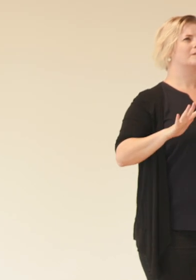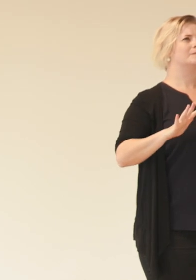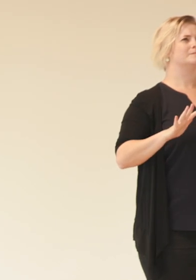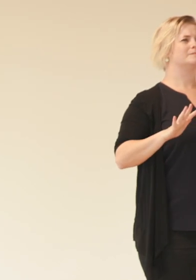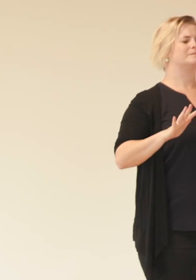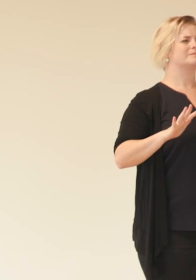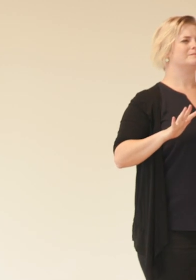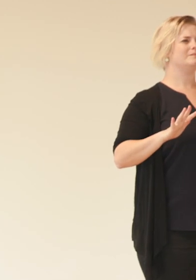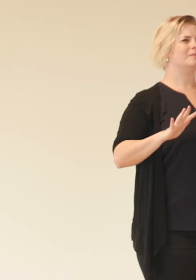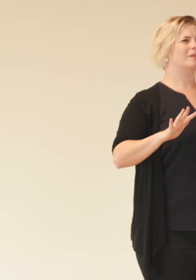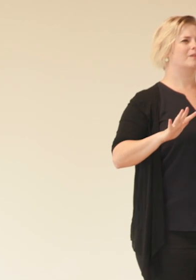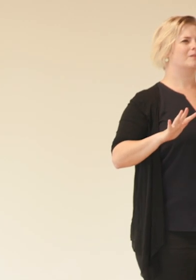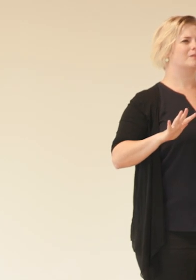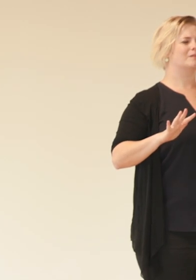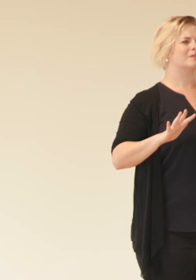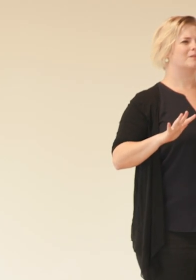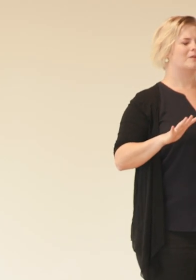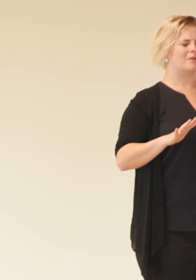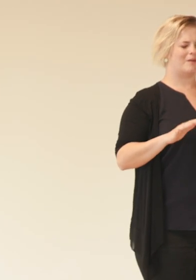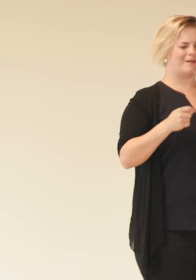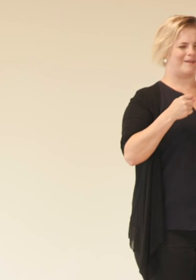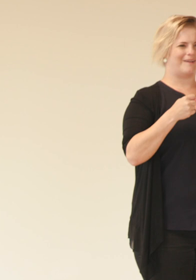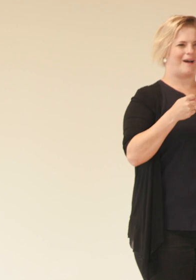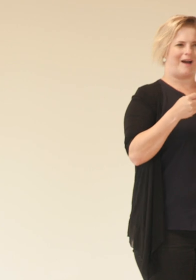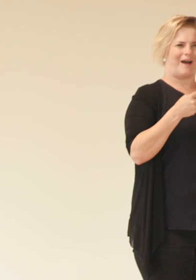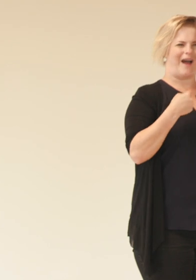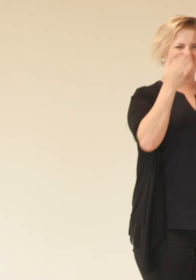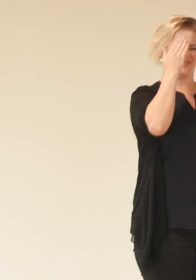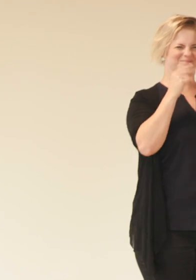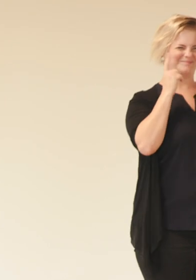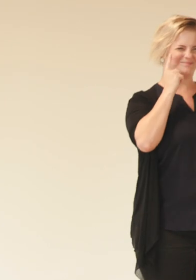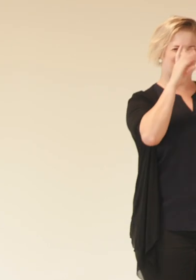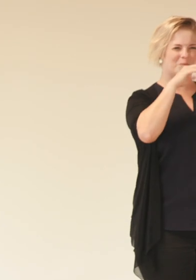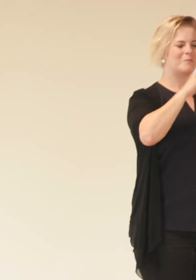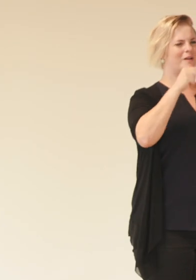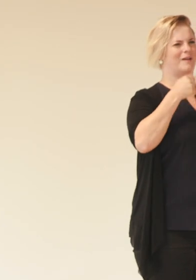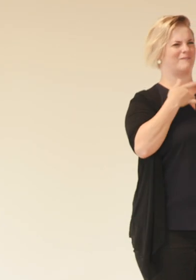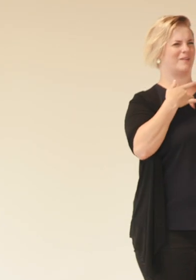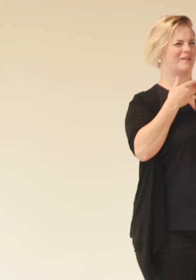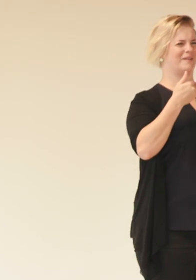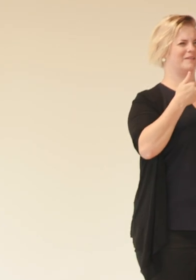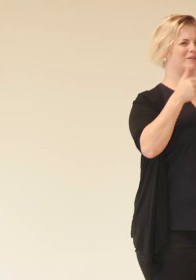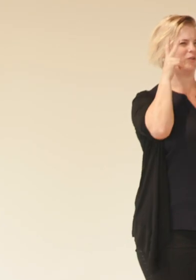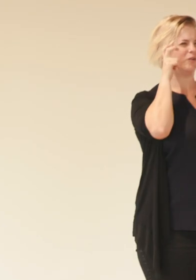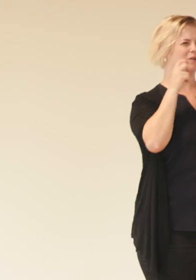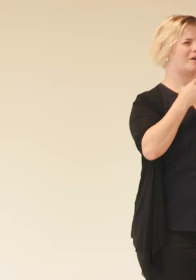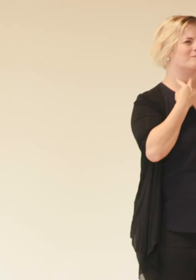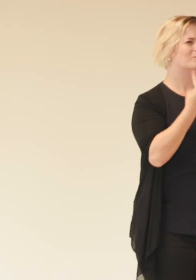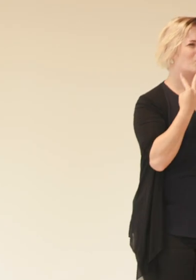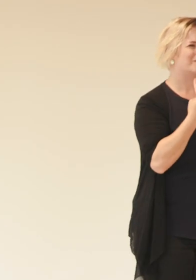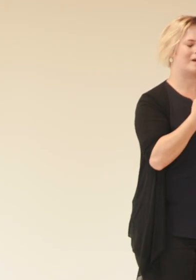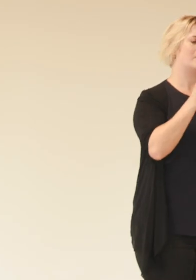it's almost as if I heard a voice, which is really weird, I know. But it was like a feeling. It's not like a voice. I don't hear voices.